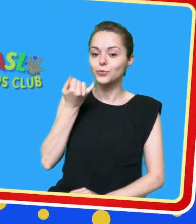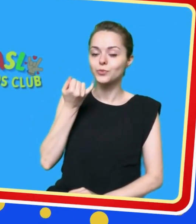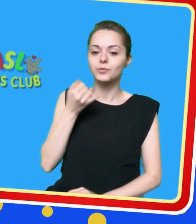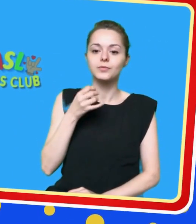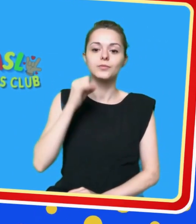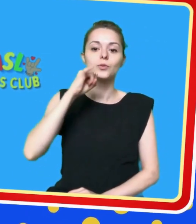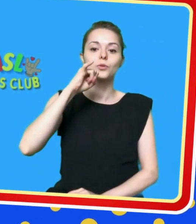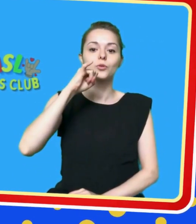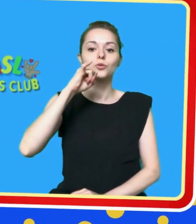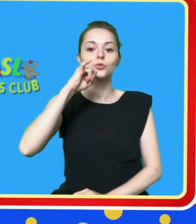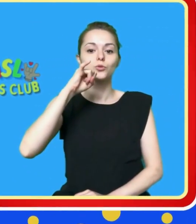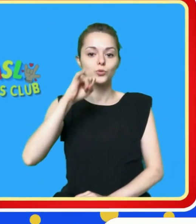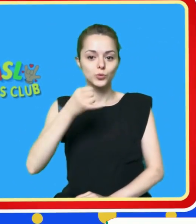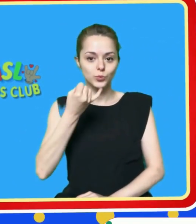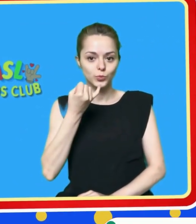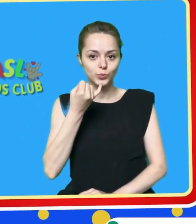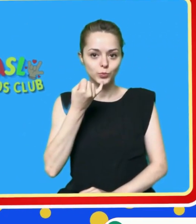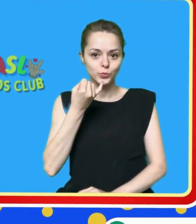Try to guess this food.